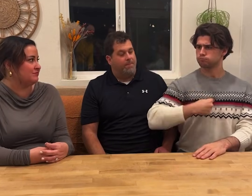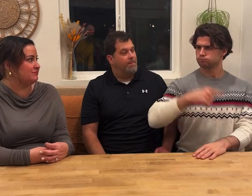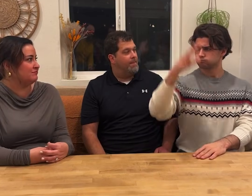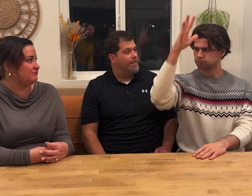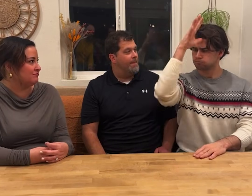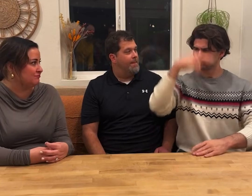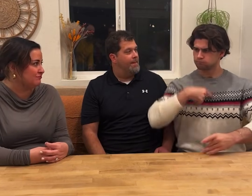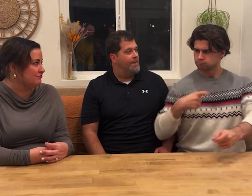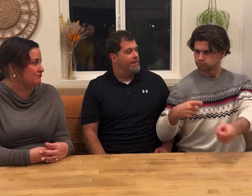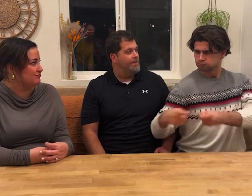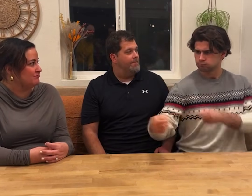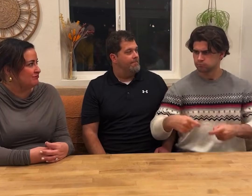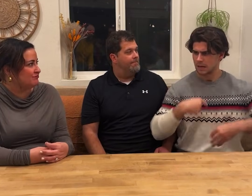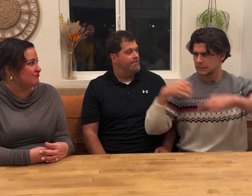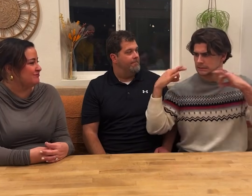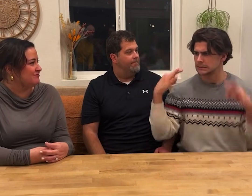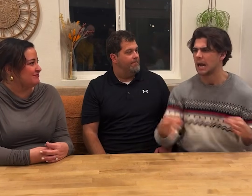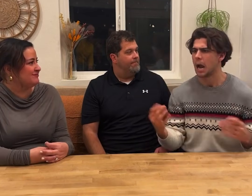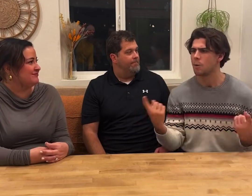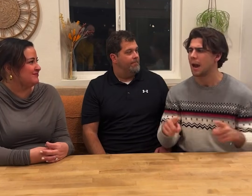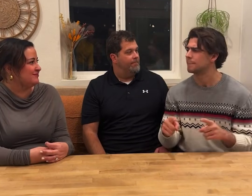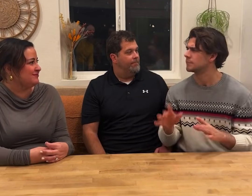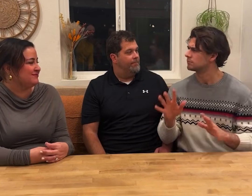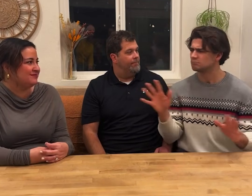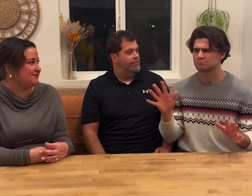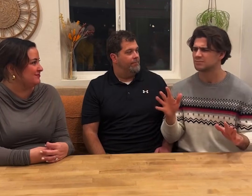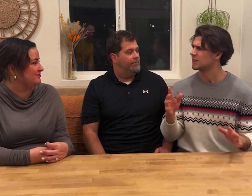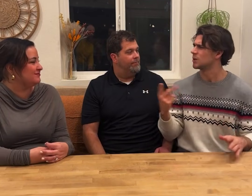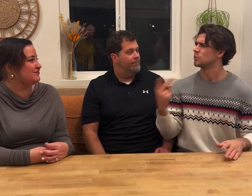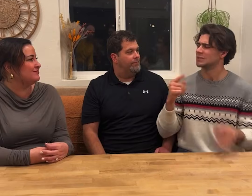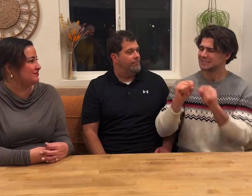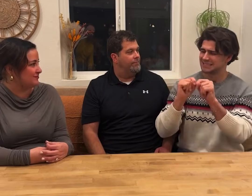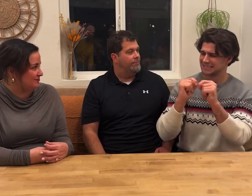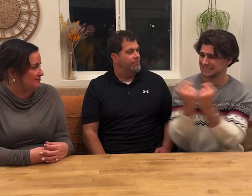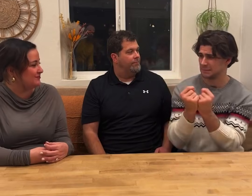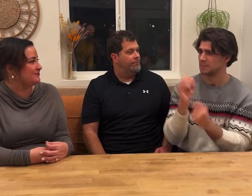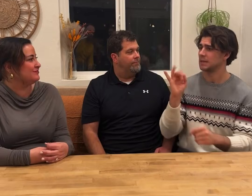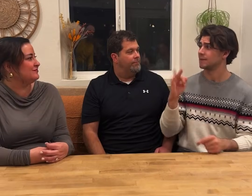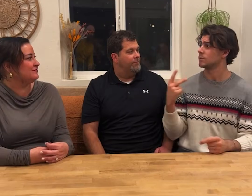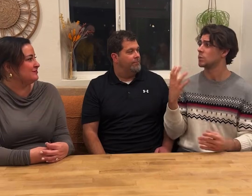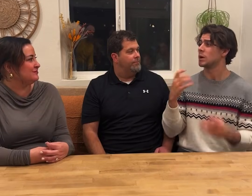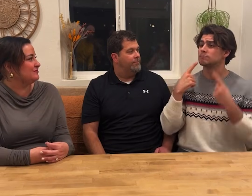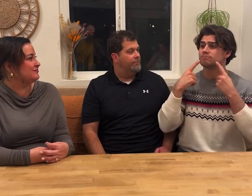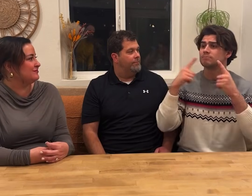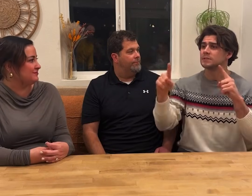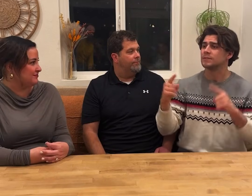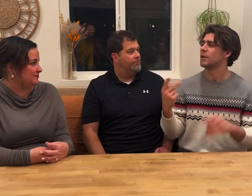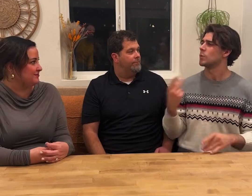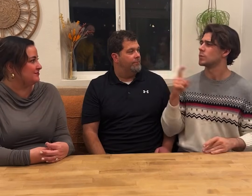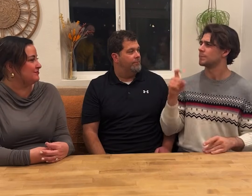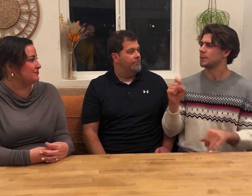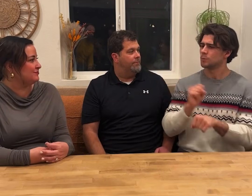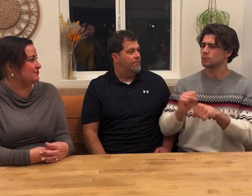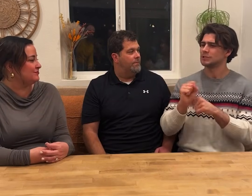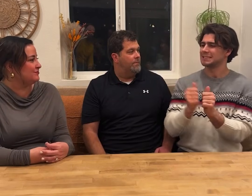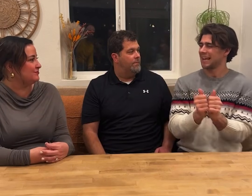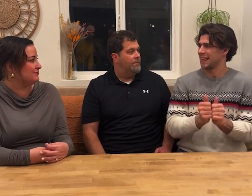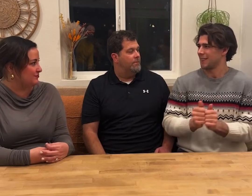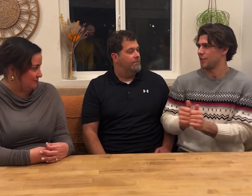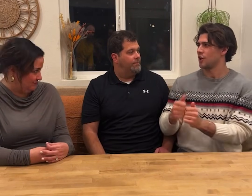as equals. It's not, I'm Dad, I make the decision. No, we're equals. We're here as a team. And if we want to be successful,